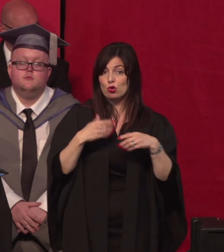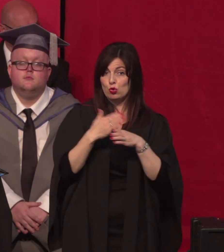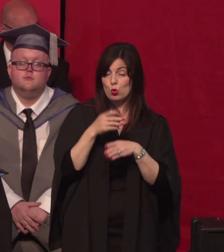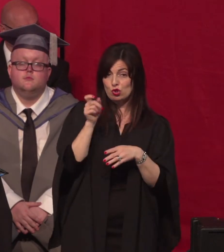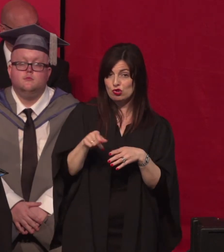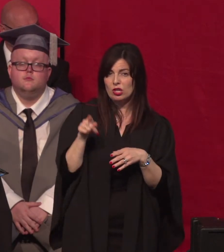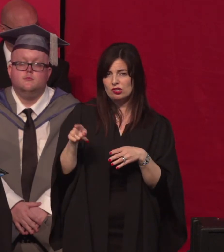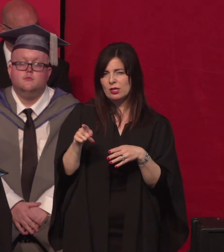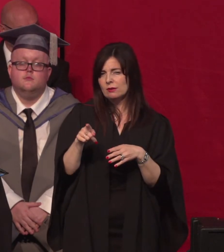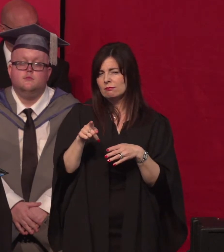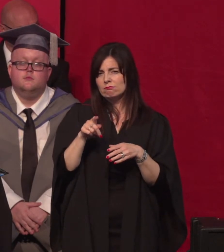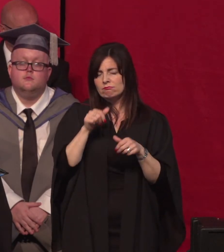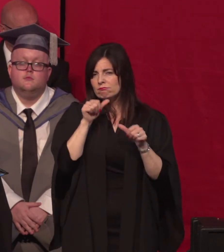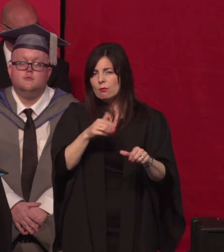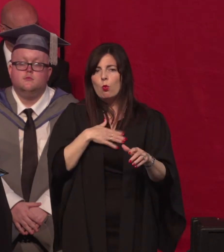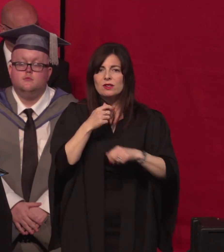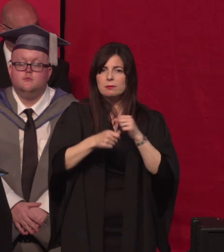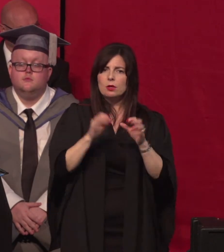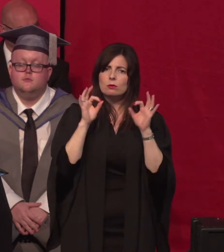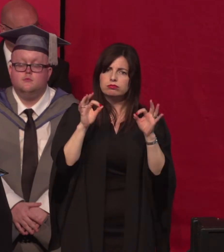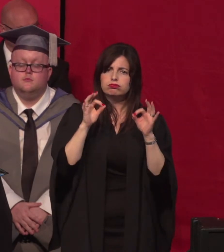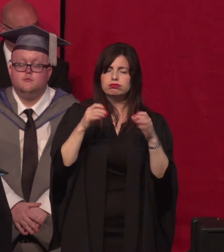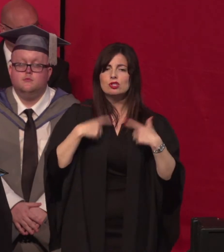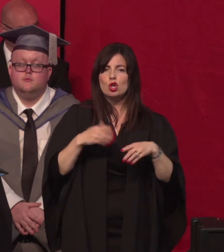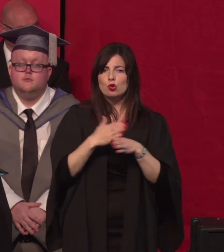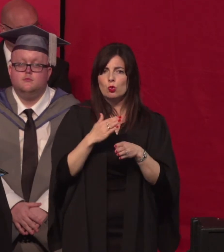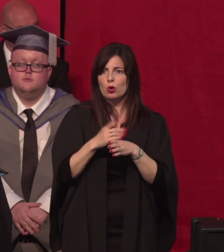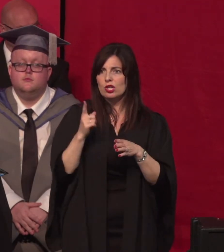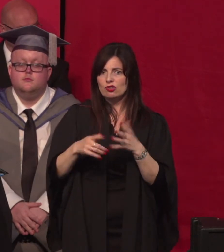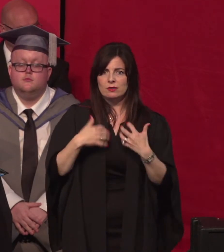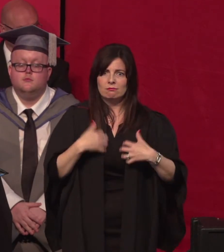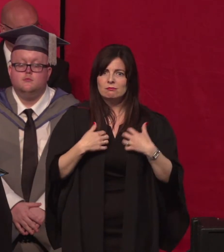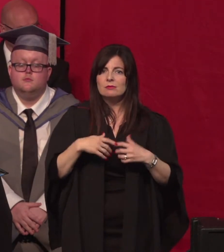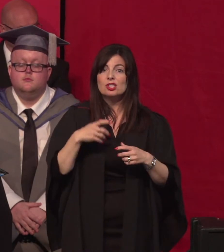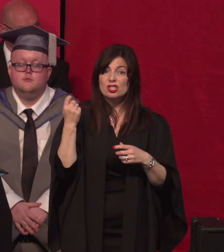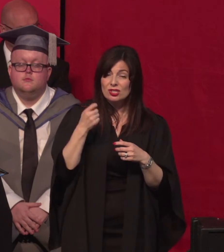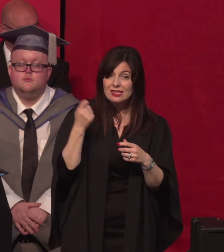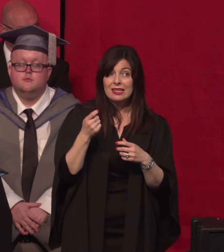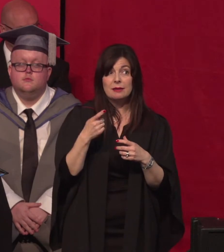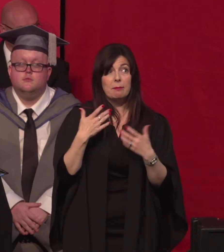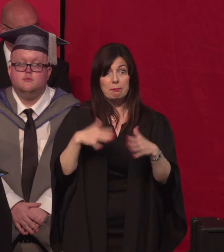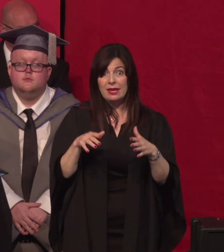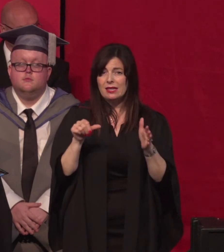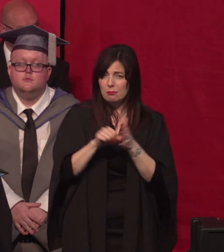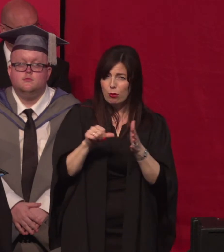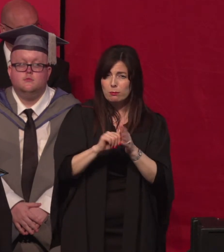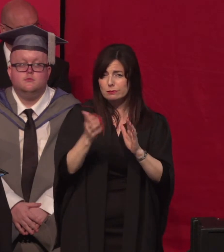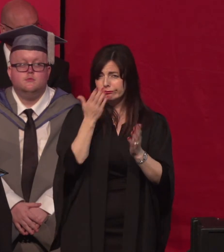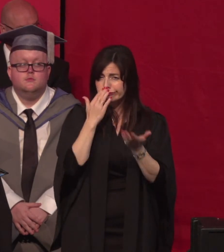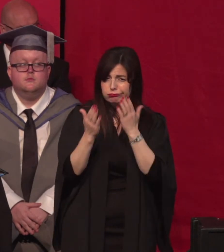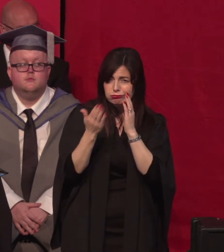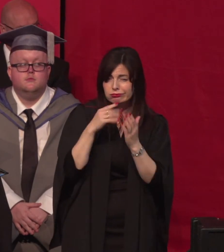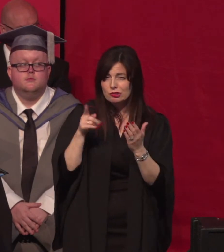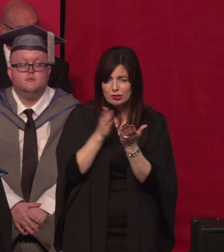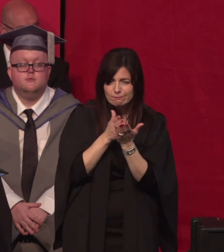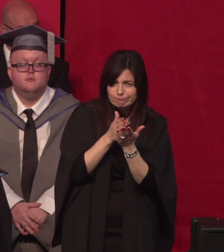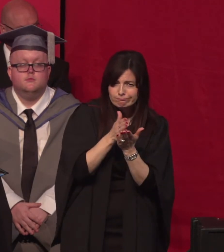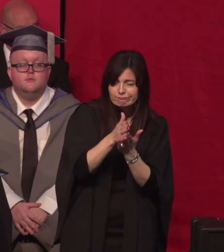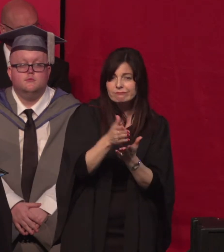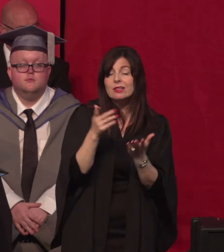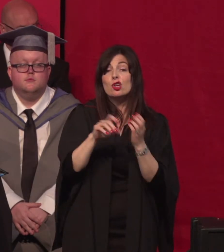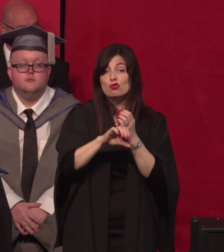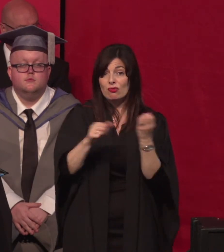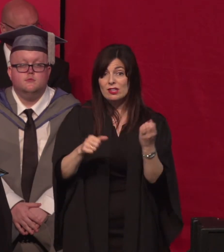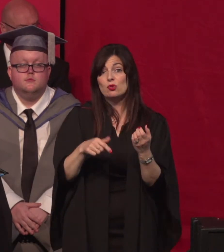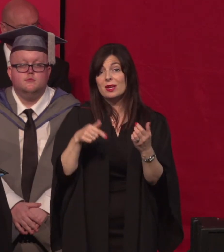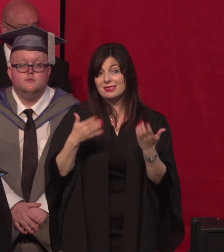for becoming a great social worker has given her the motivation to succeed, and despite some significant challenges along the way, she too graduates